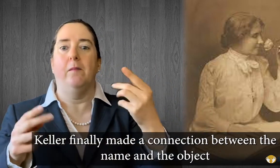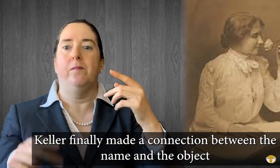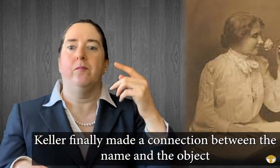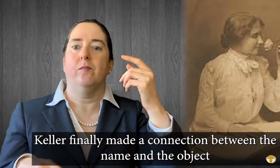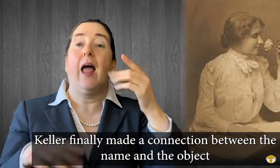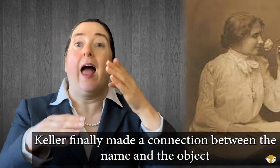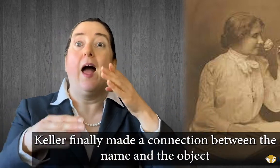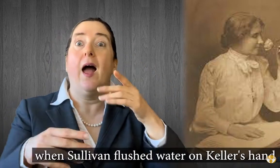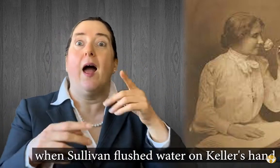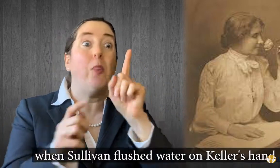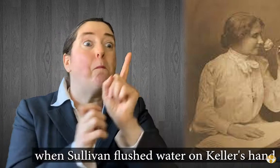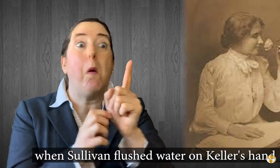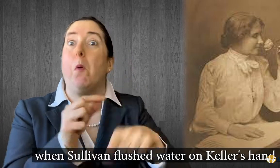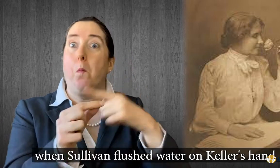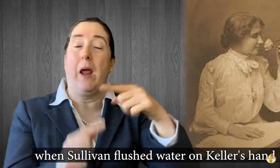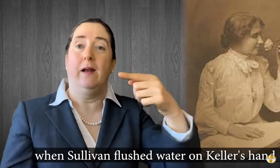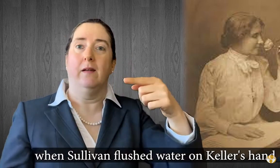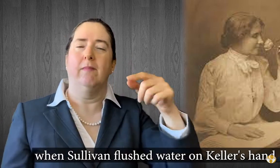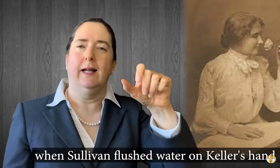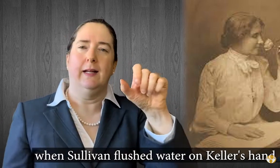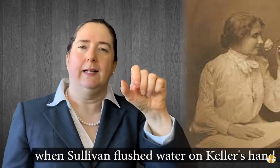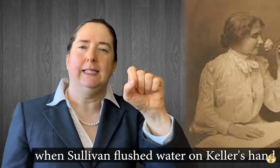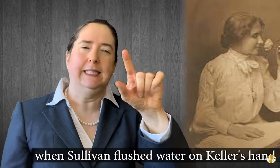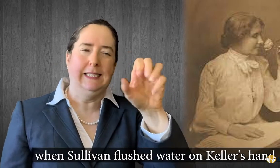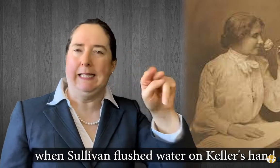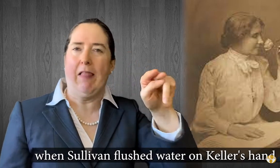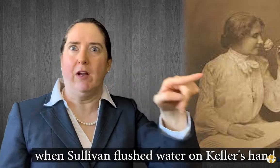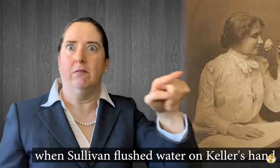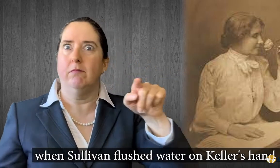When Sullivan flushed water in Keller's hand and spelled water in her hand.